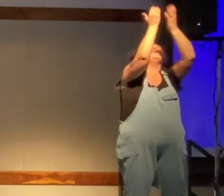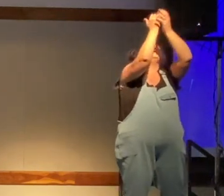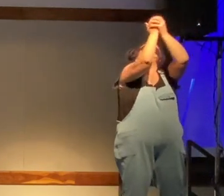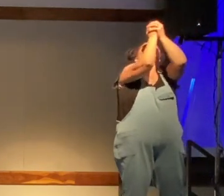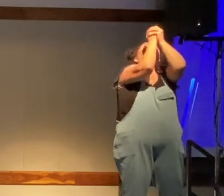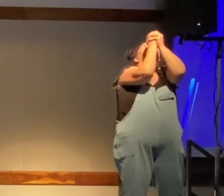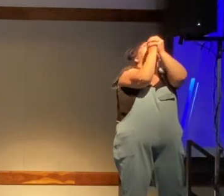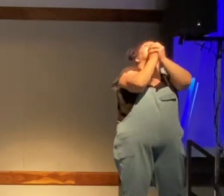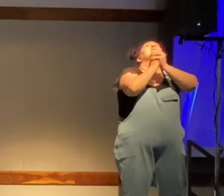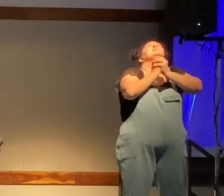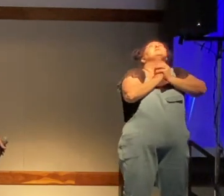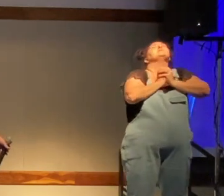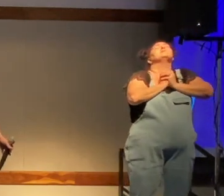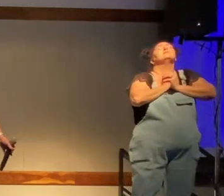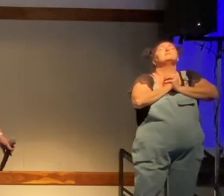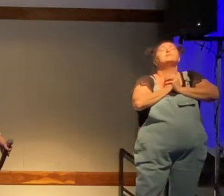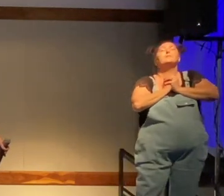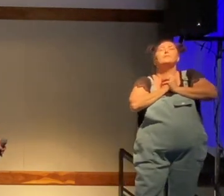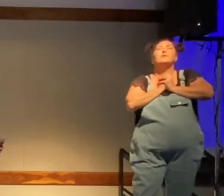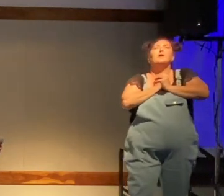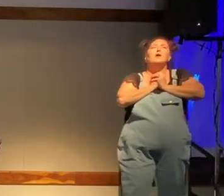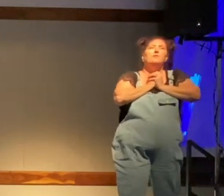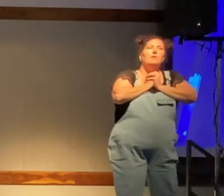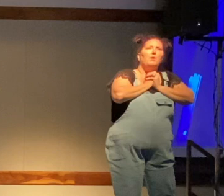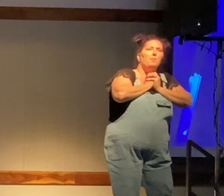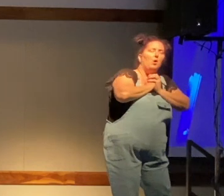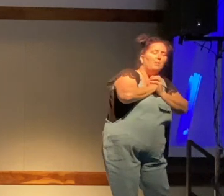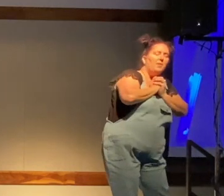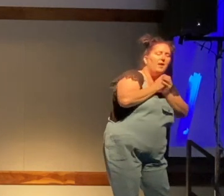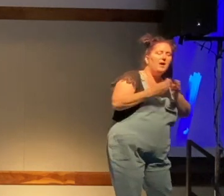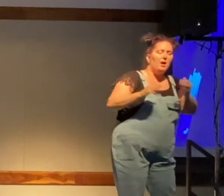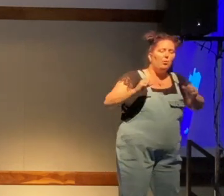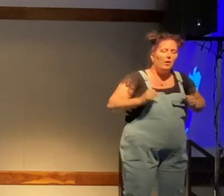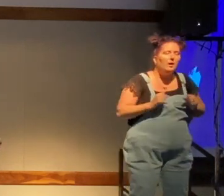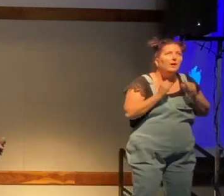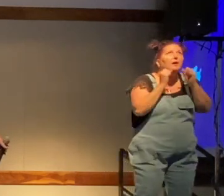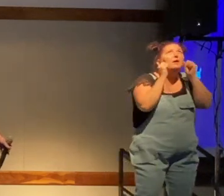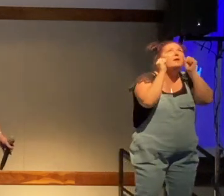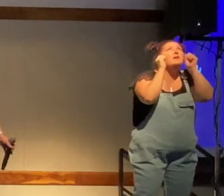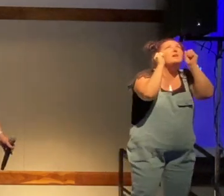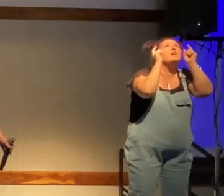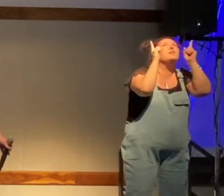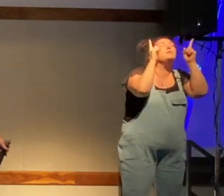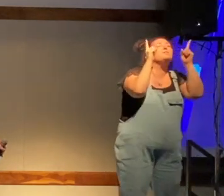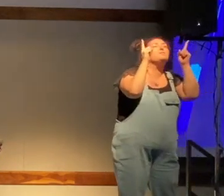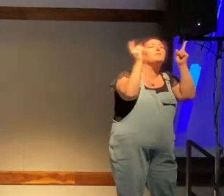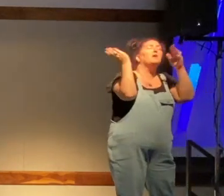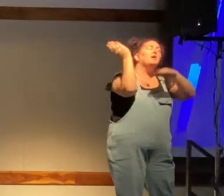Held in your hands from the moment that I raised.